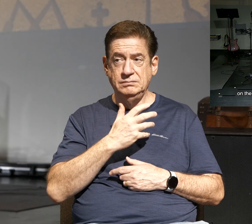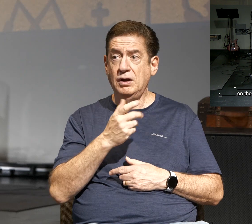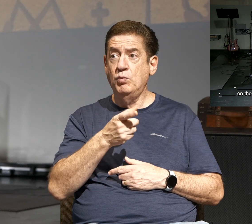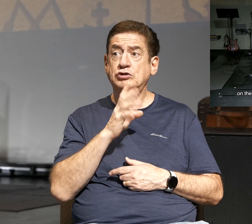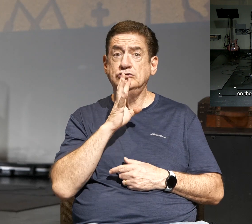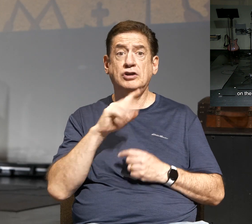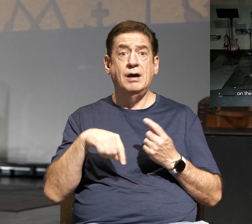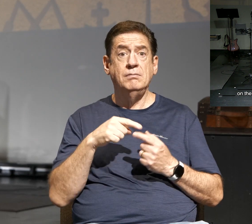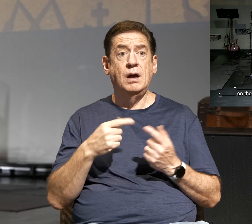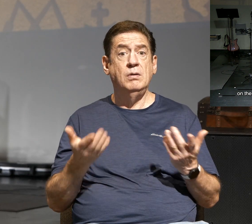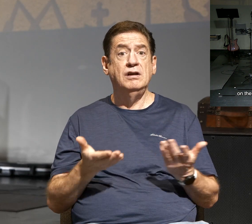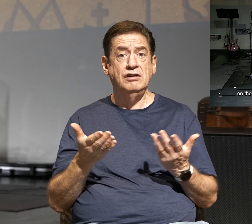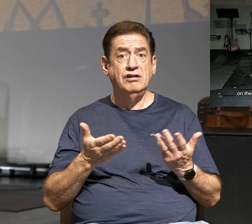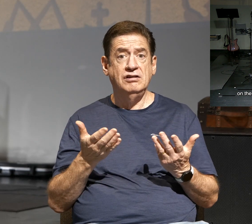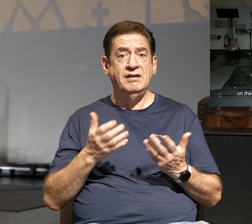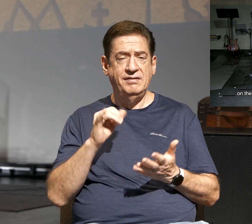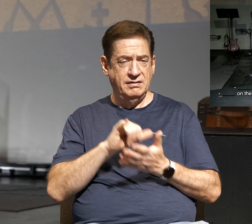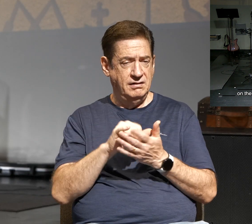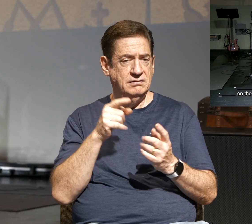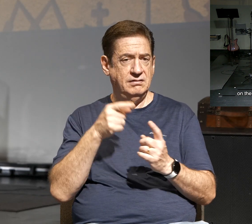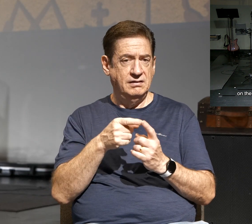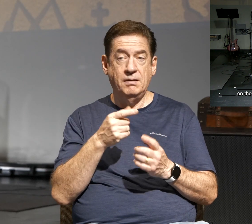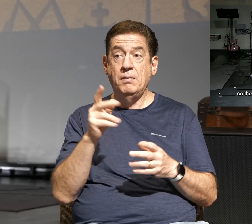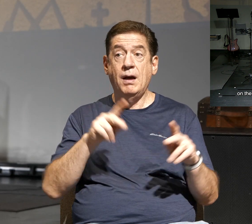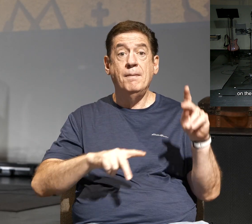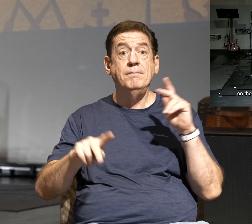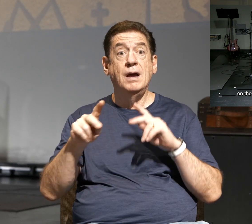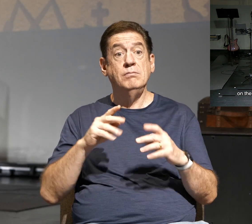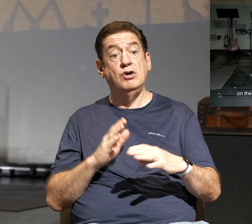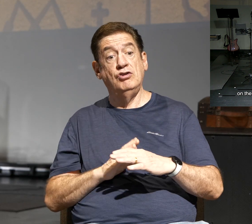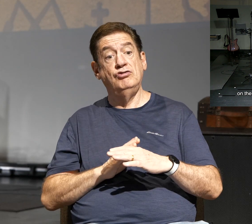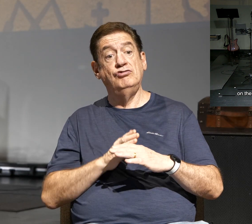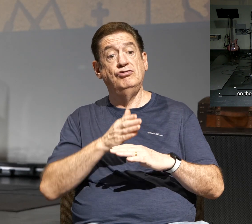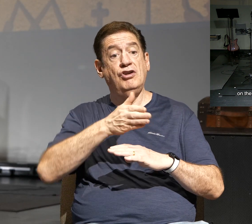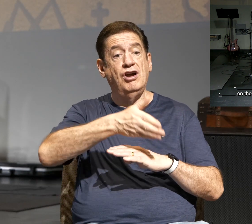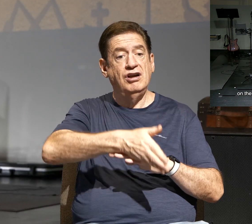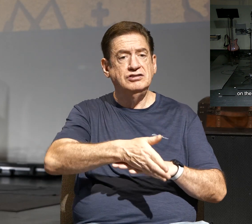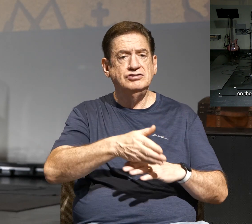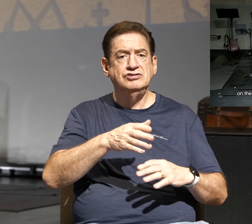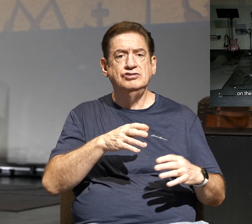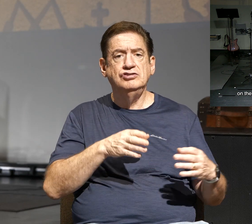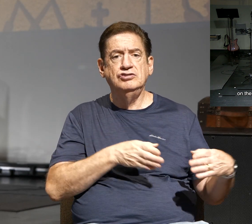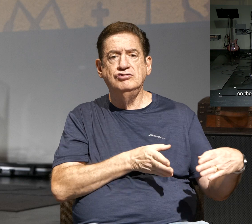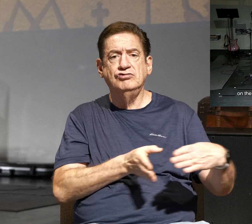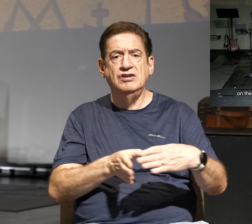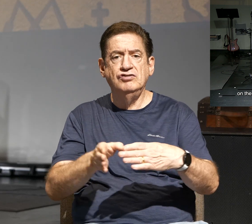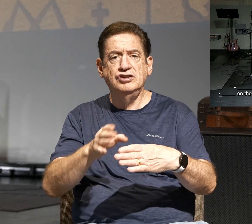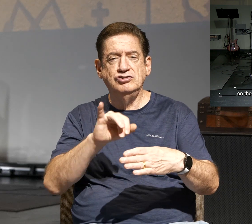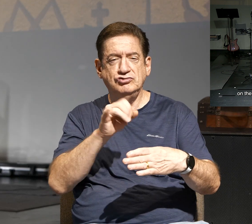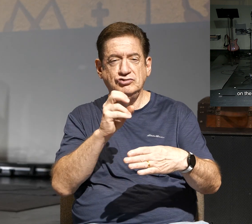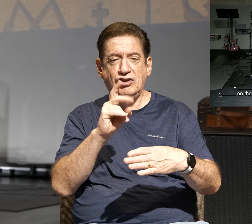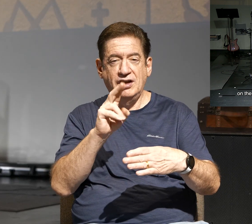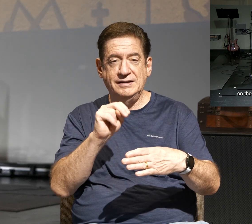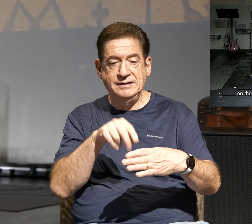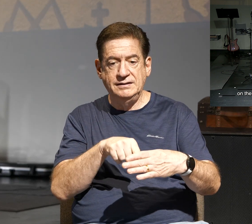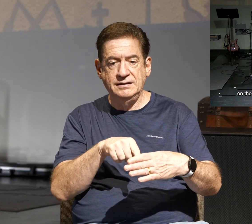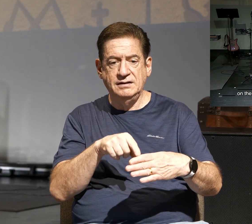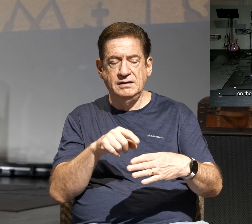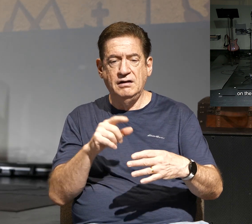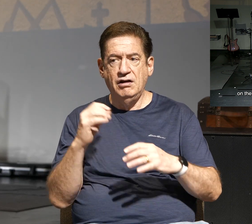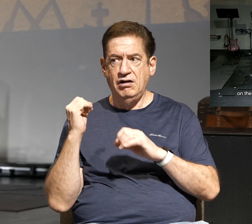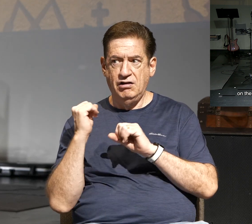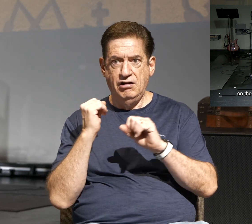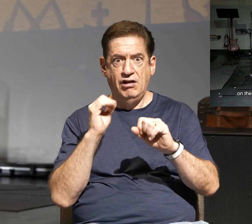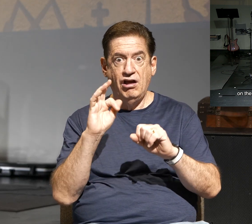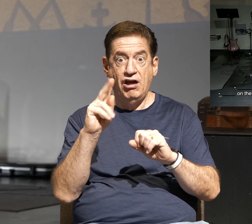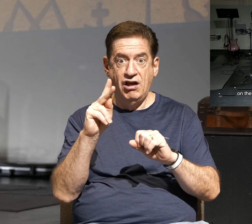here is that very thing. The people were to cross the Jordan River by following the Ark of the Covenant. The Ark of the Covenant of the Lord